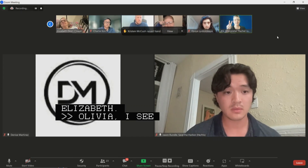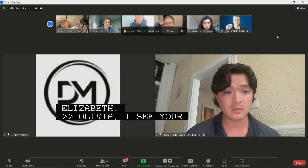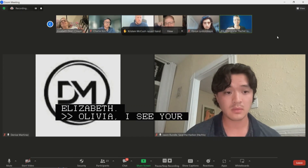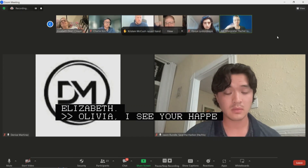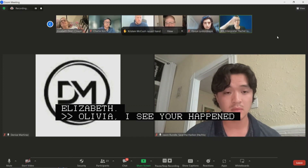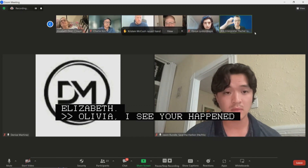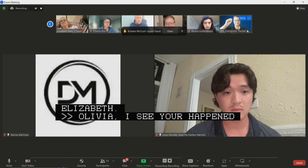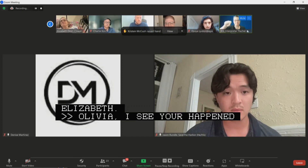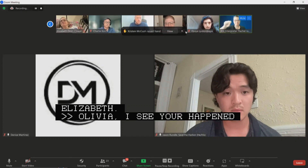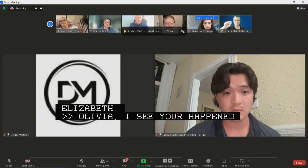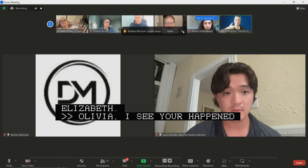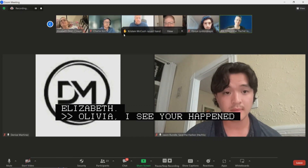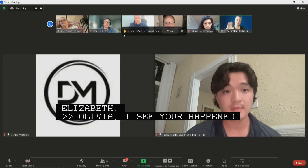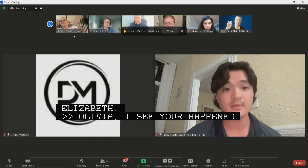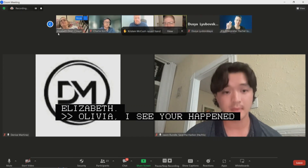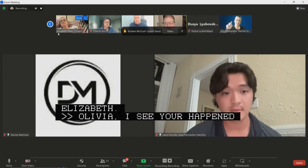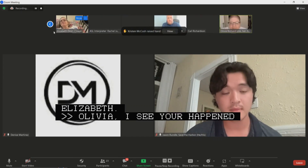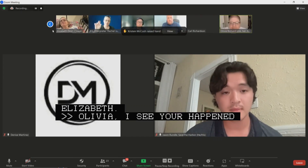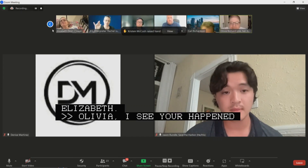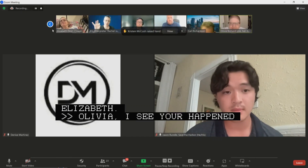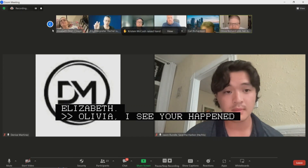Yeah, this is Olivia Richard.